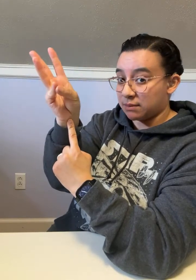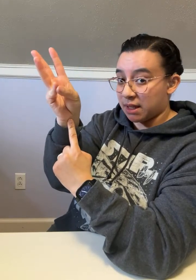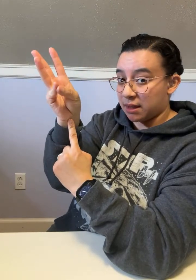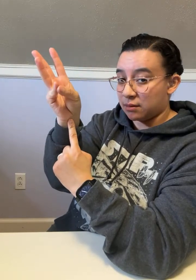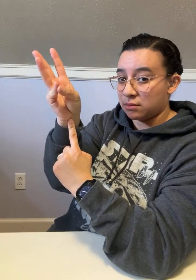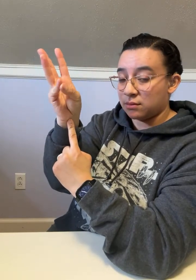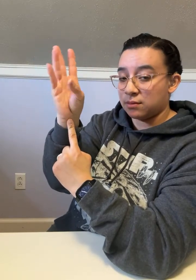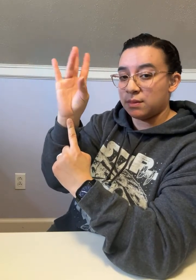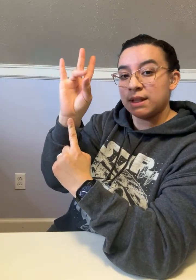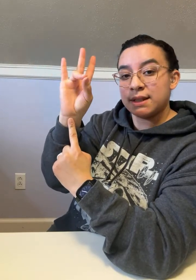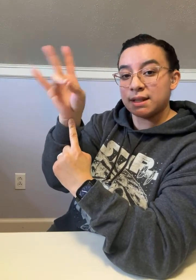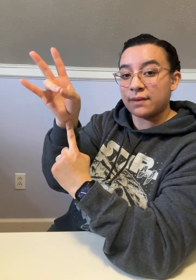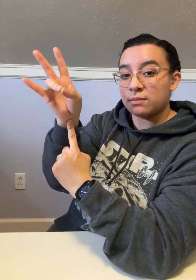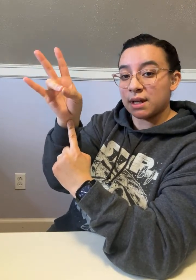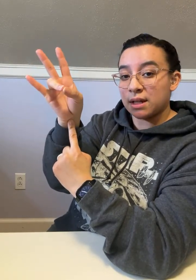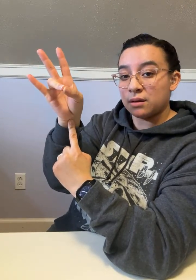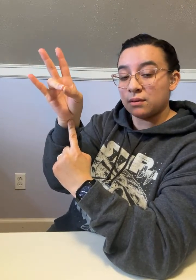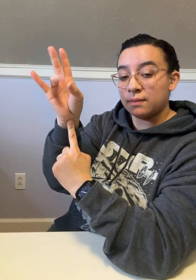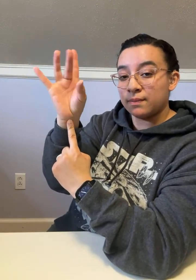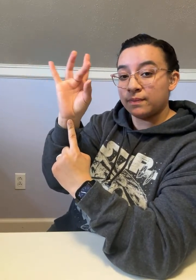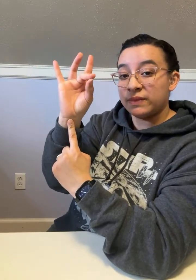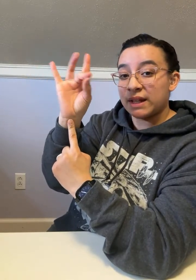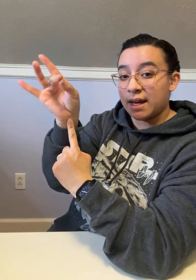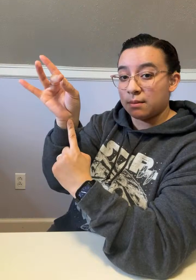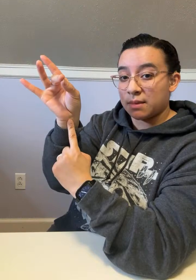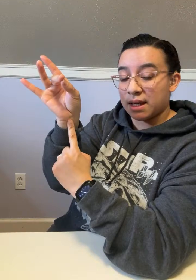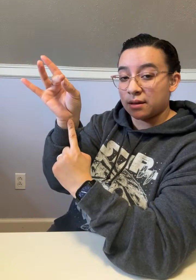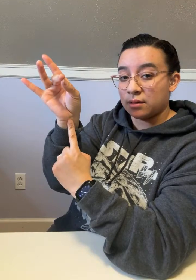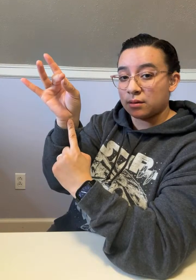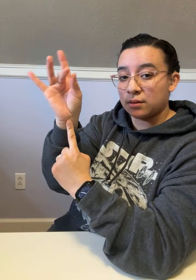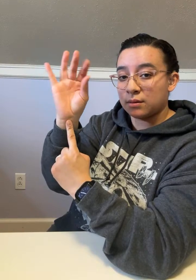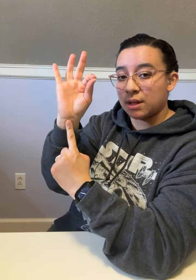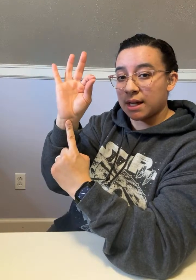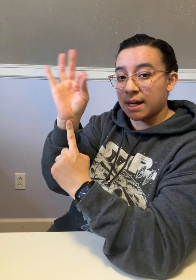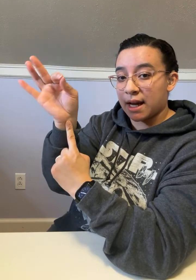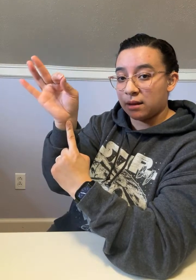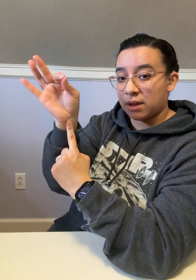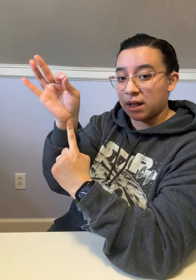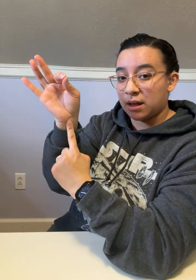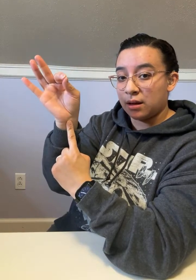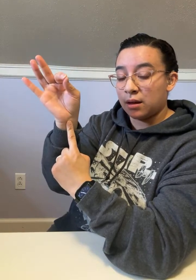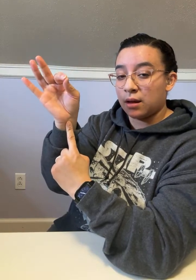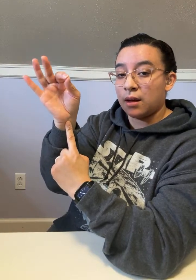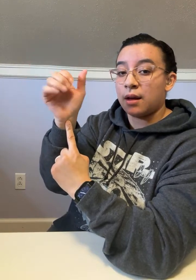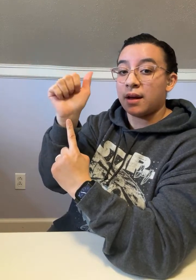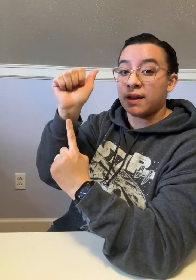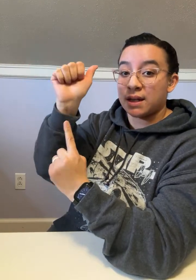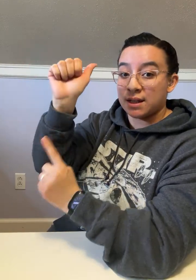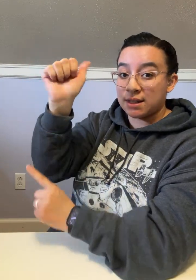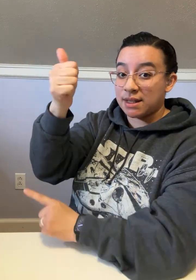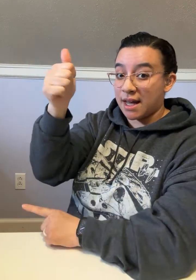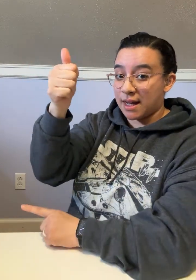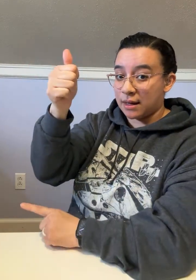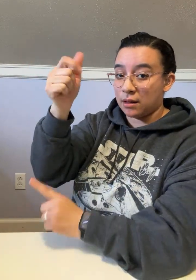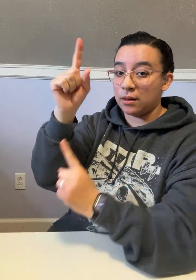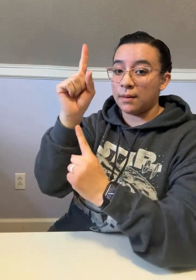minute, 7 minute, 8 minute, 9 minute, and then 10